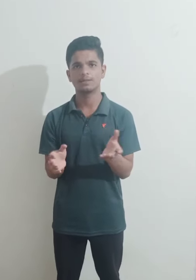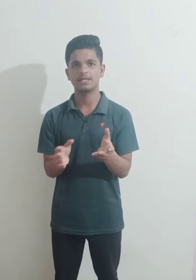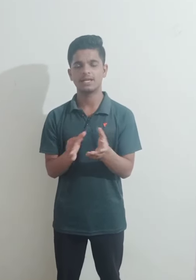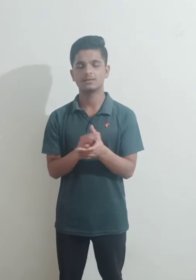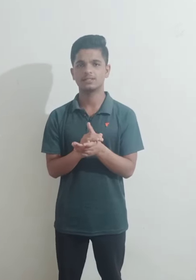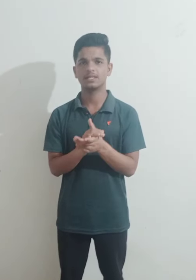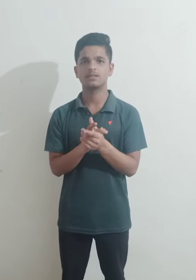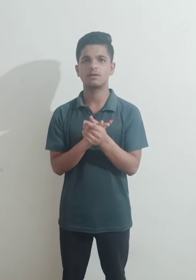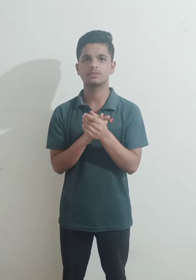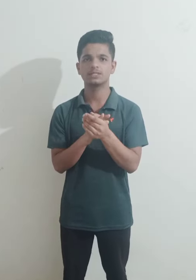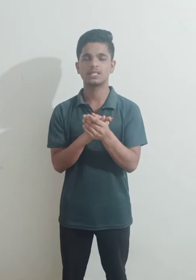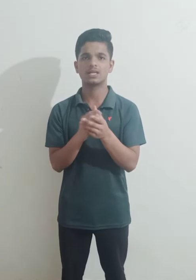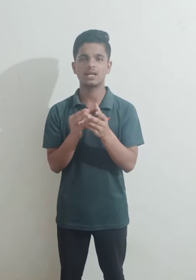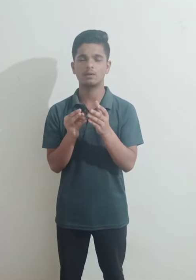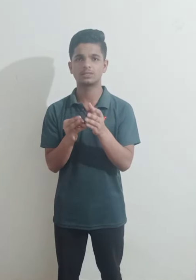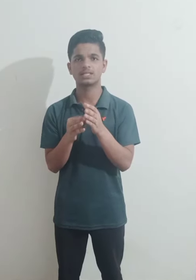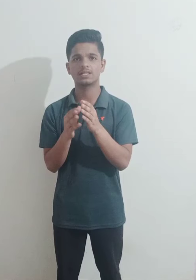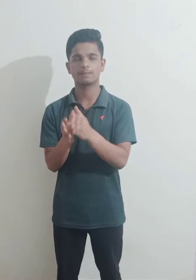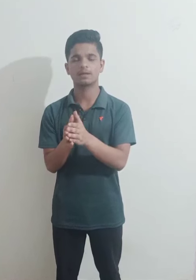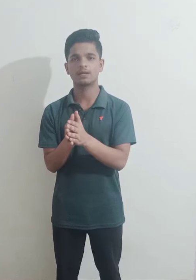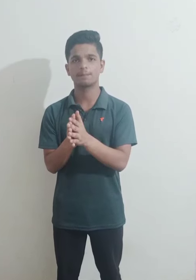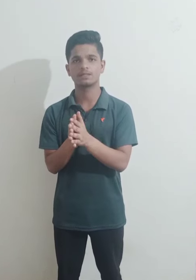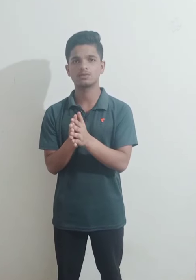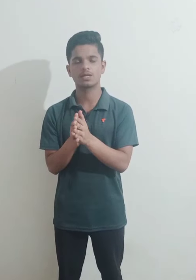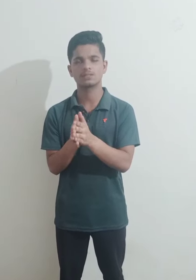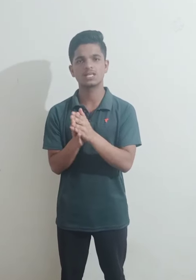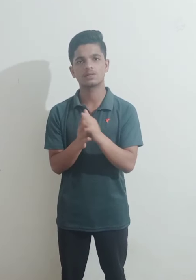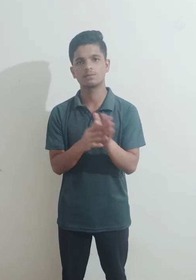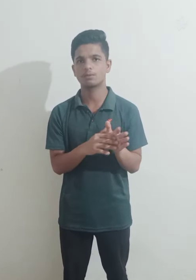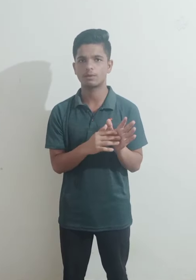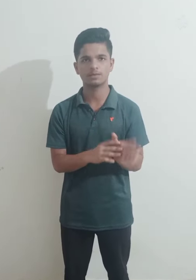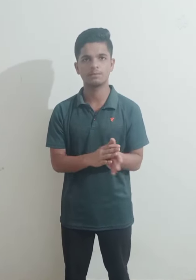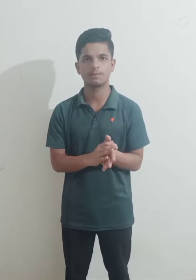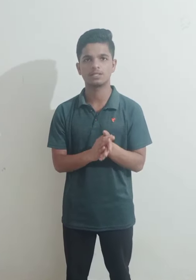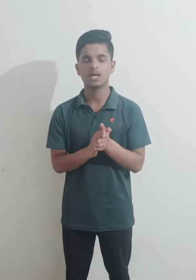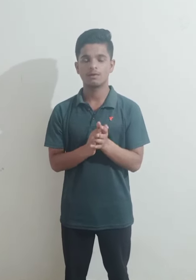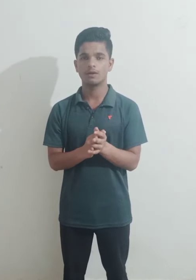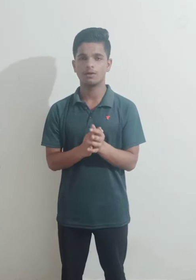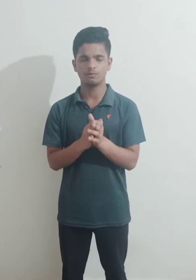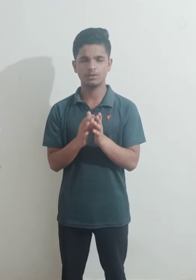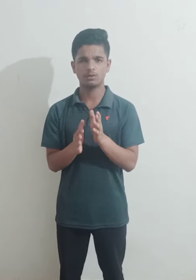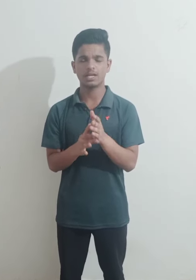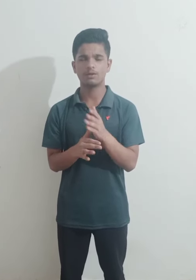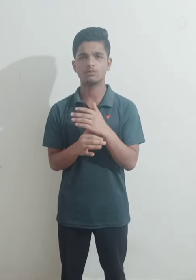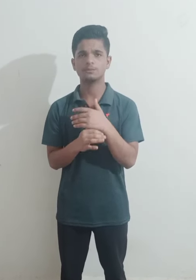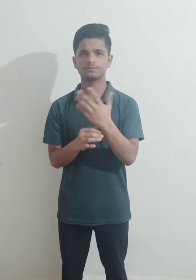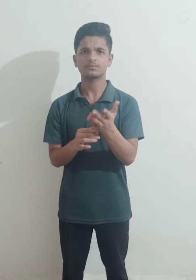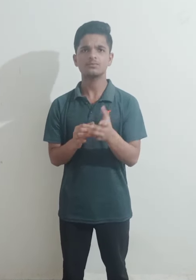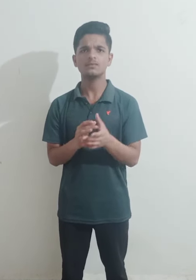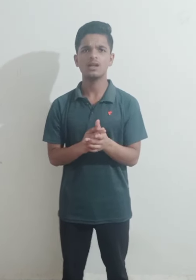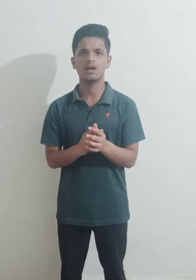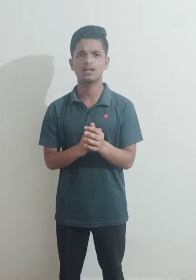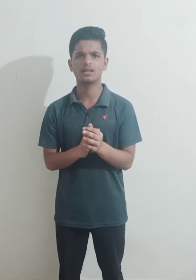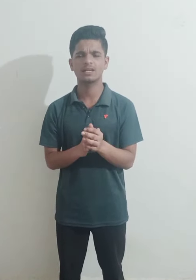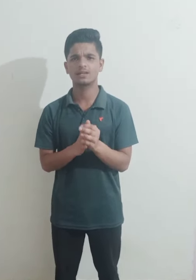then objects and reference variables are removed from the memories. We don't have to remove the